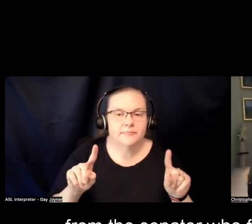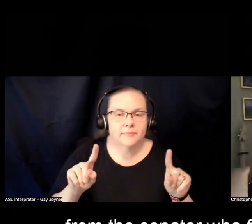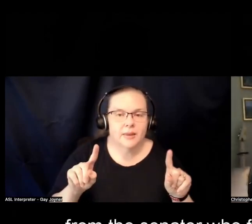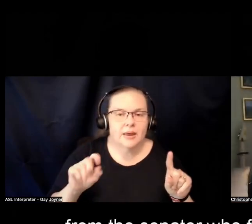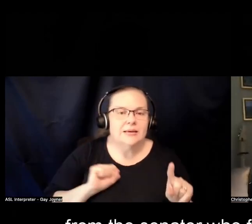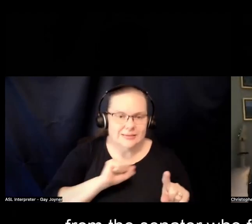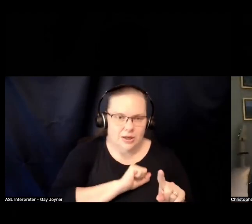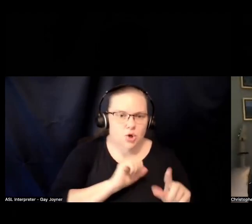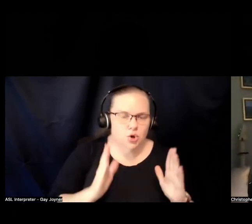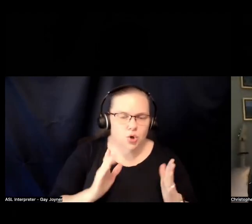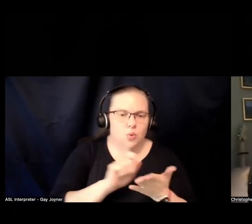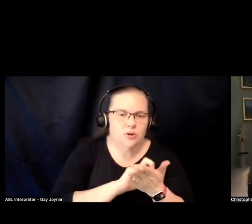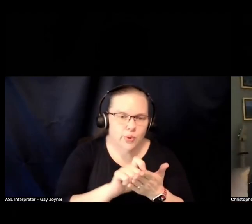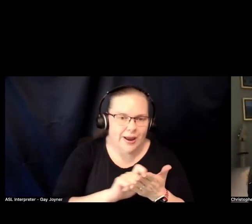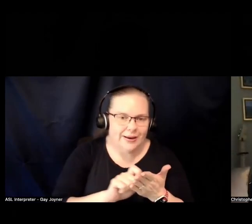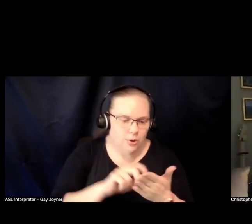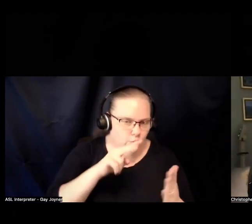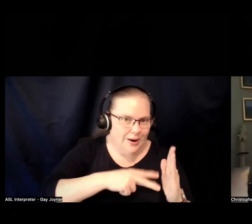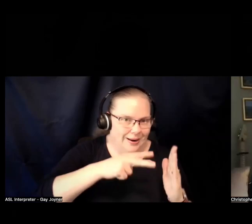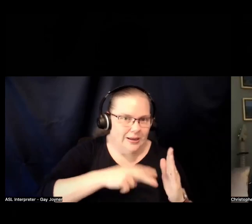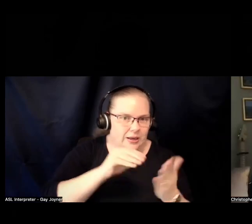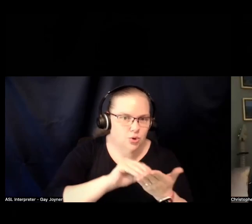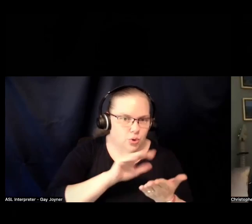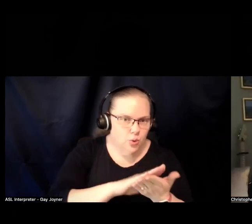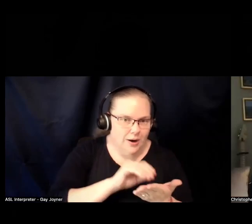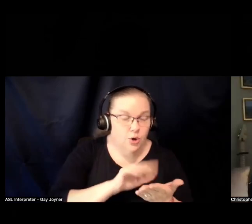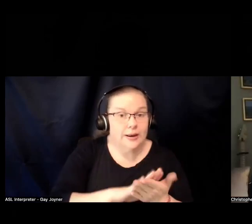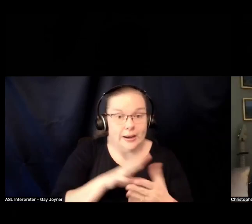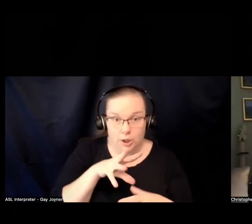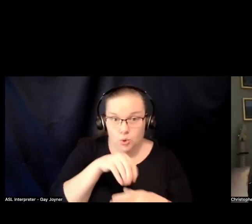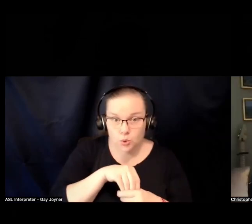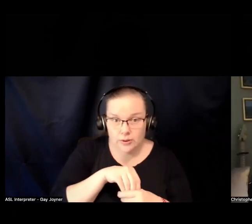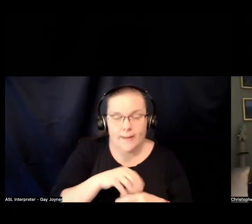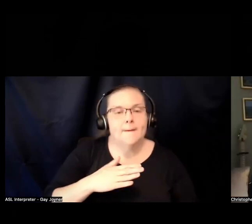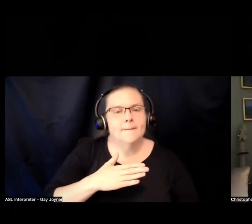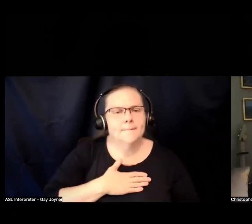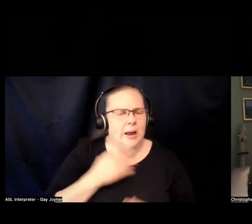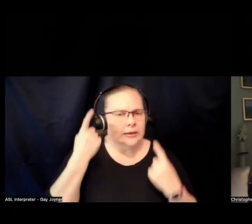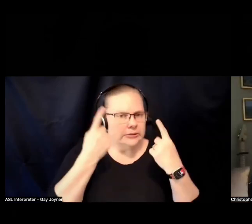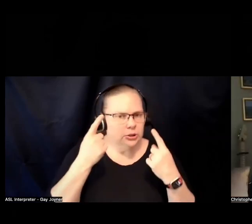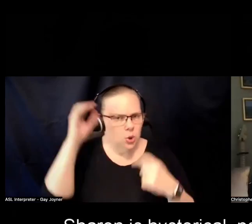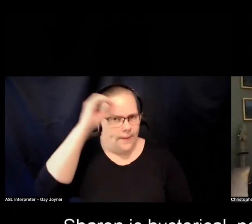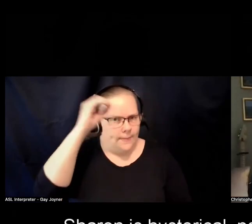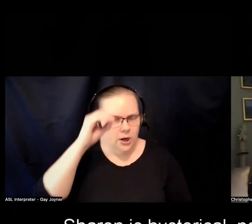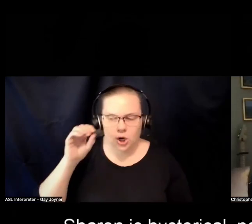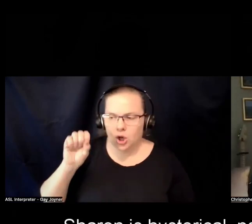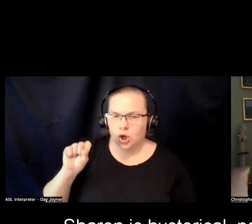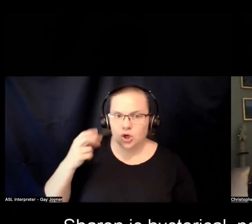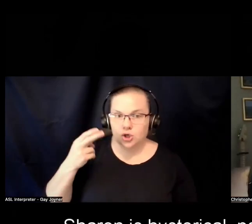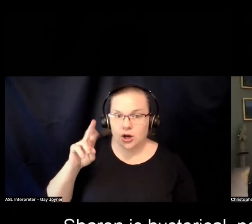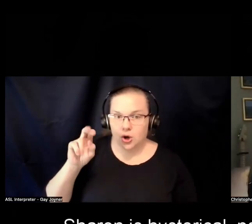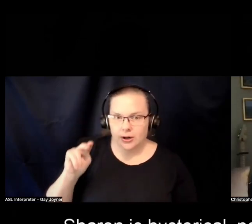read into the record, and it included these words. It is my considered opinion that Mrs. Sharon